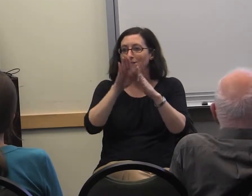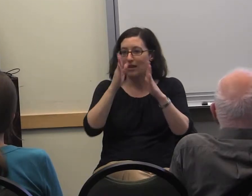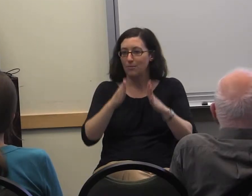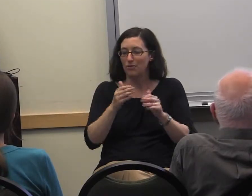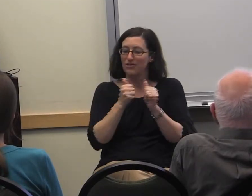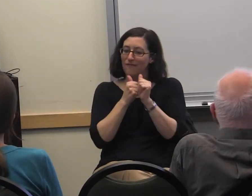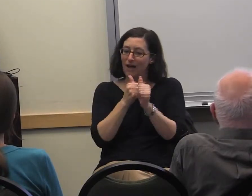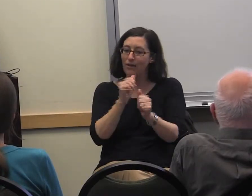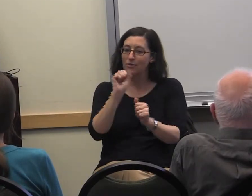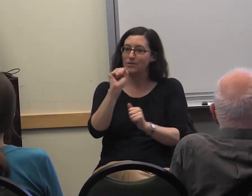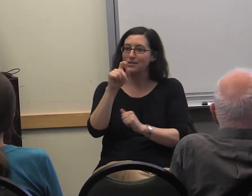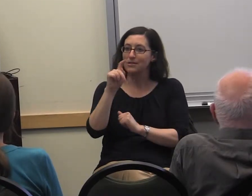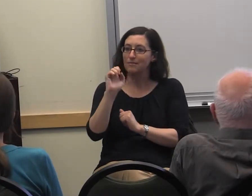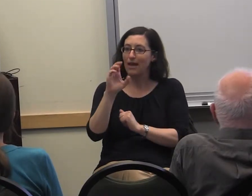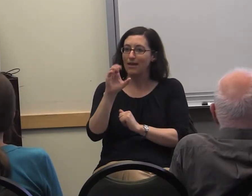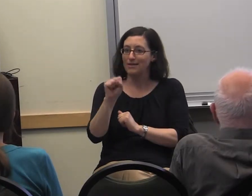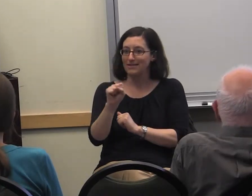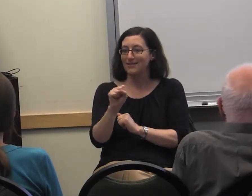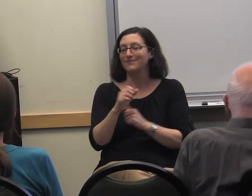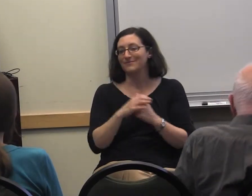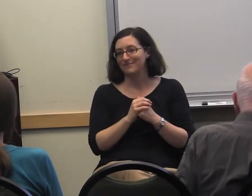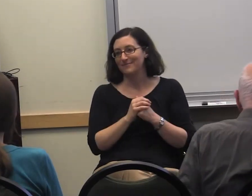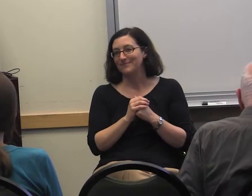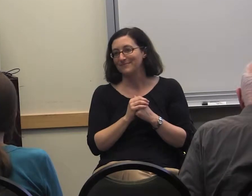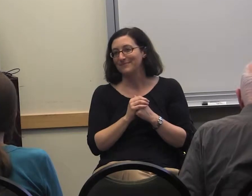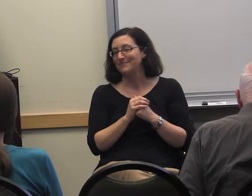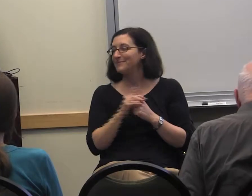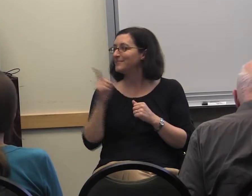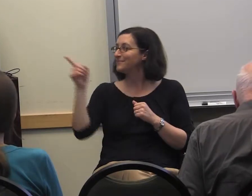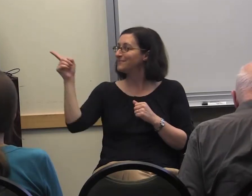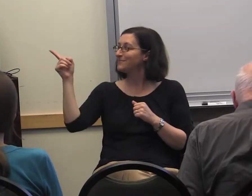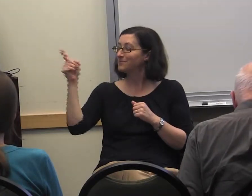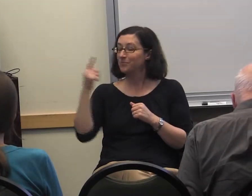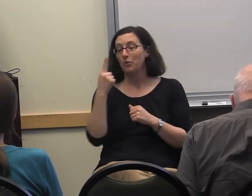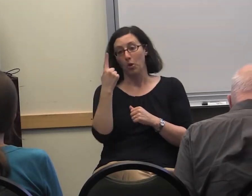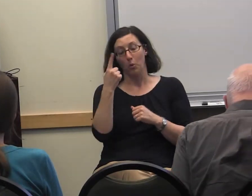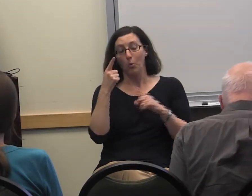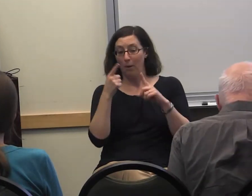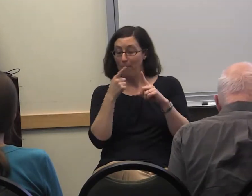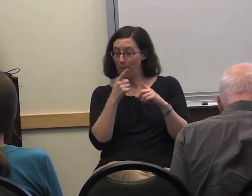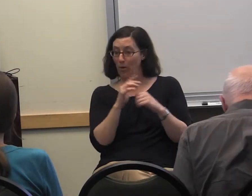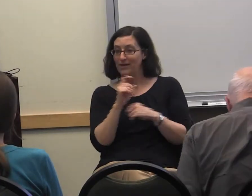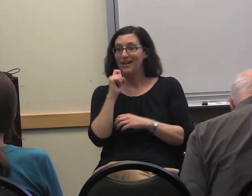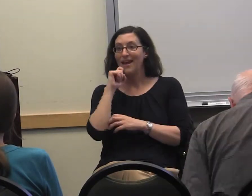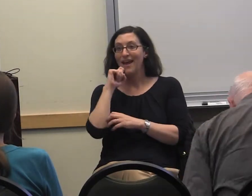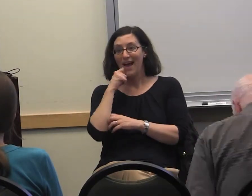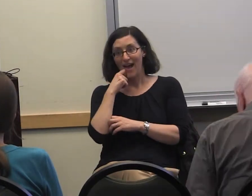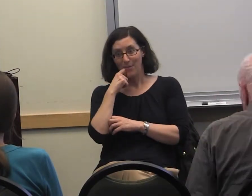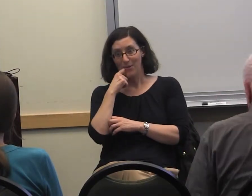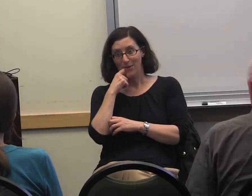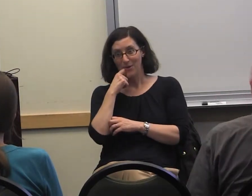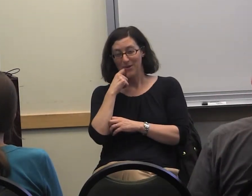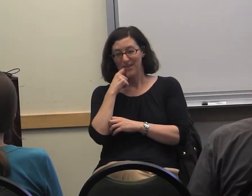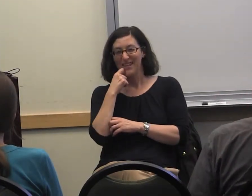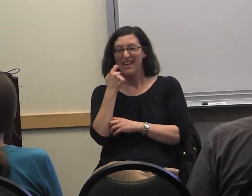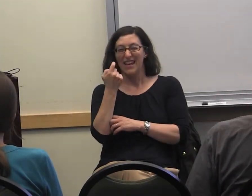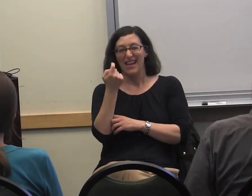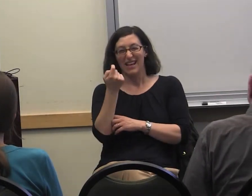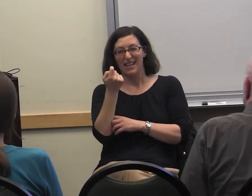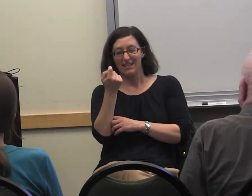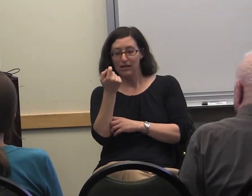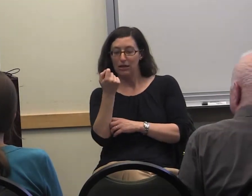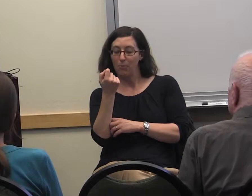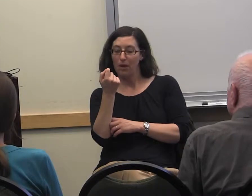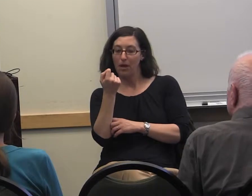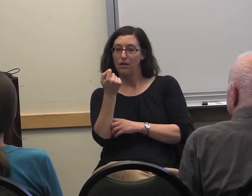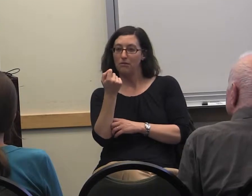specs. So there is an argument to be made for Apple being more stringent and kind of